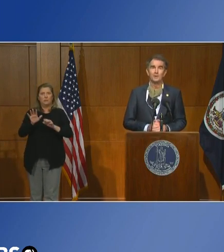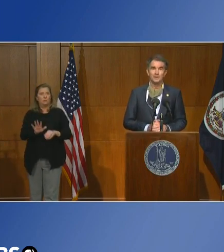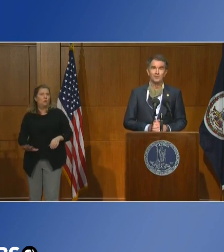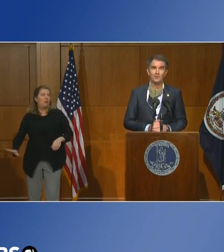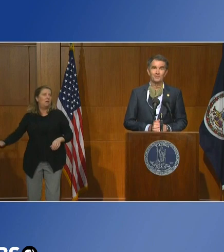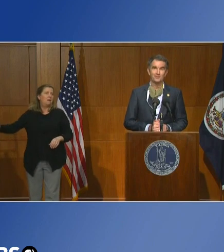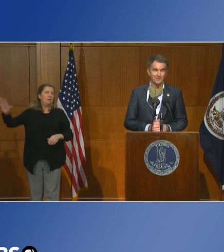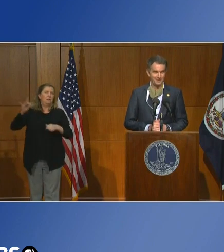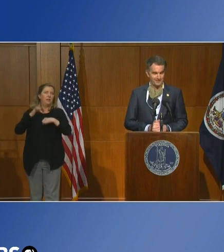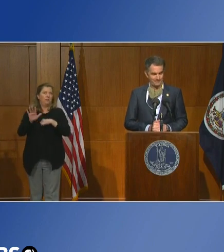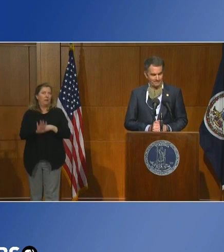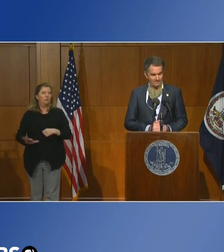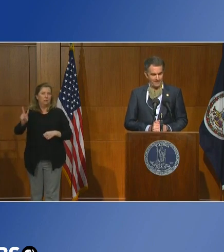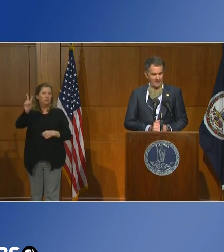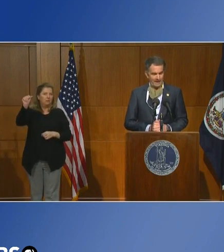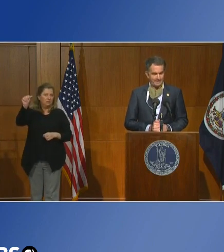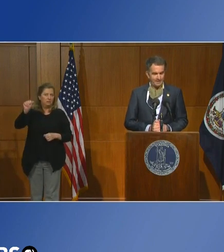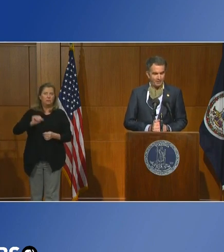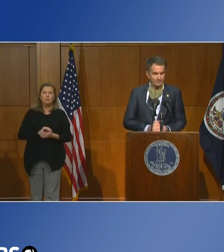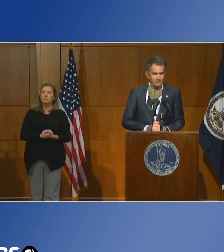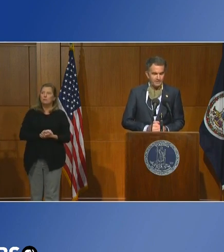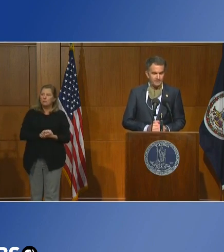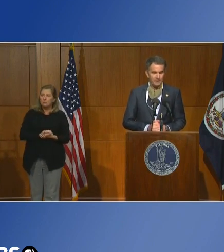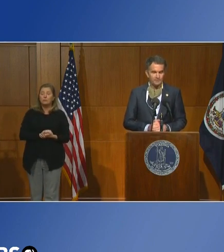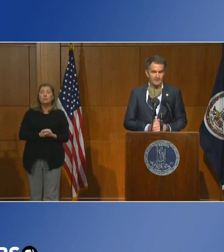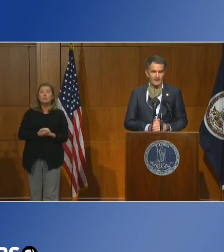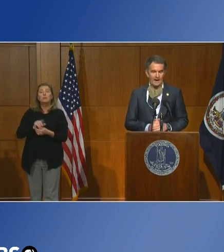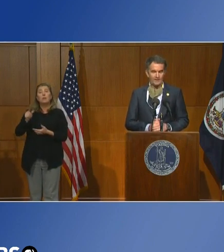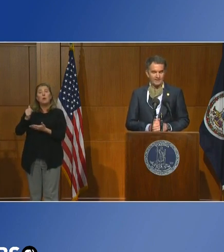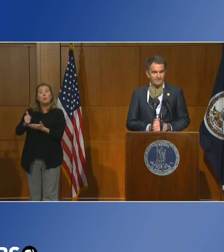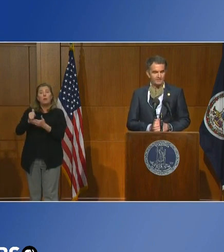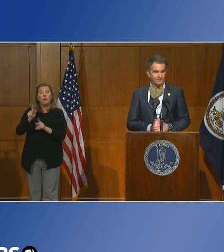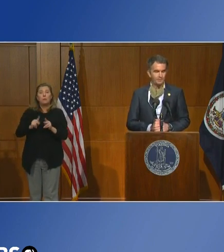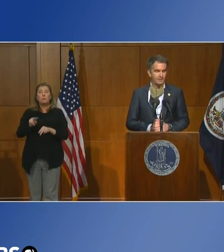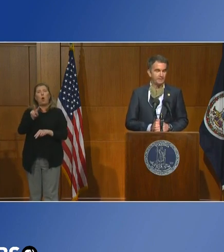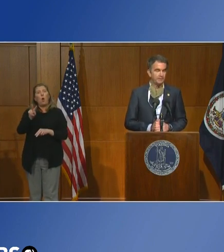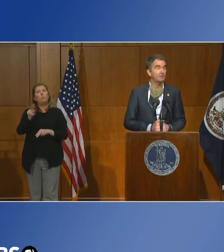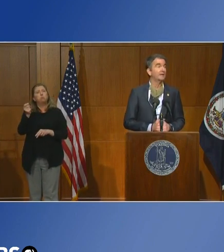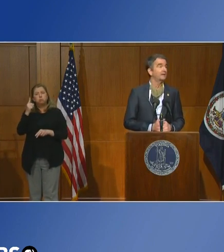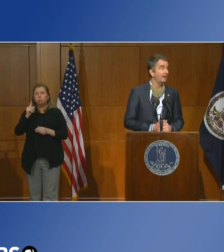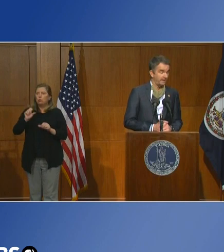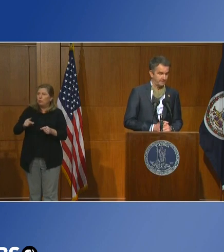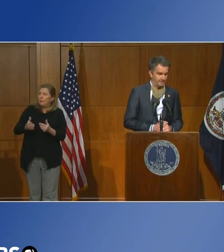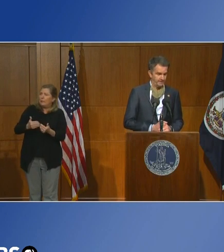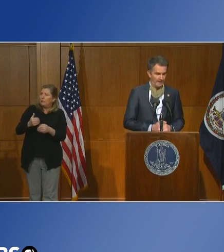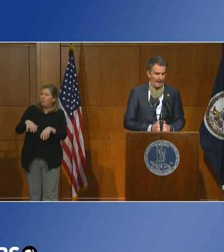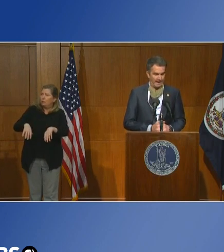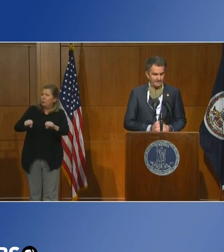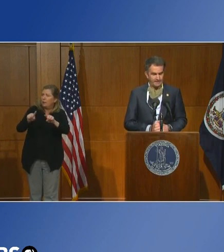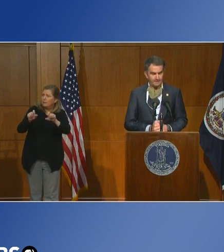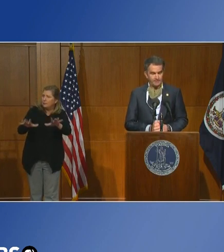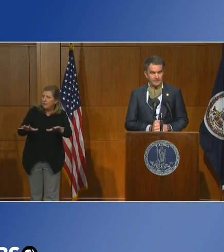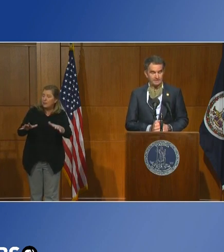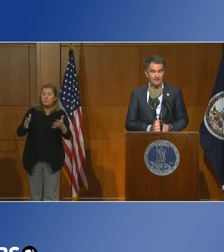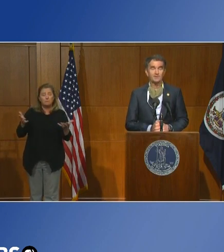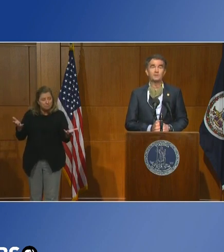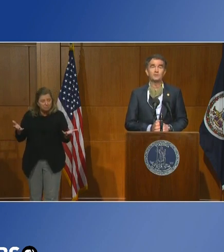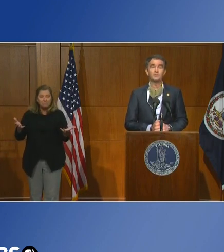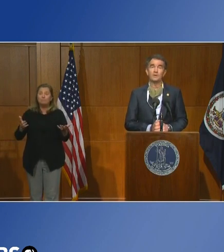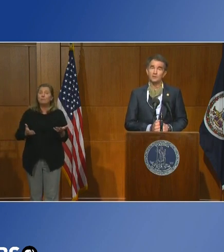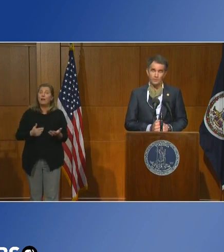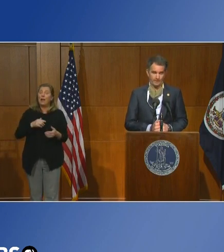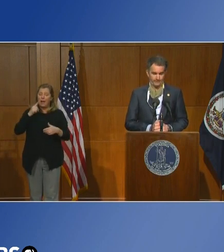available across Virginia. And to help Virginians understand how easy it should be to get a test, I intend to get